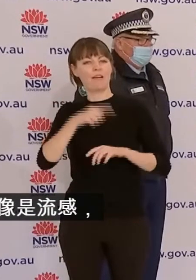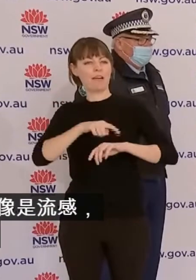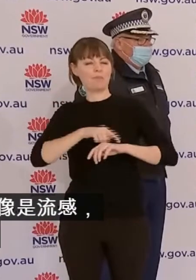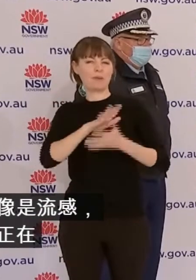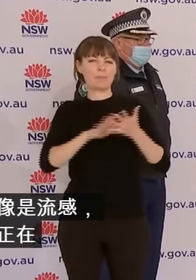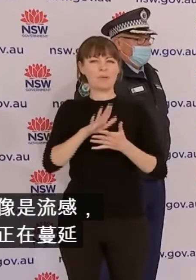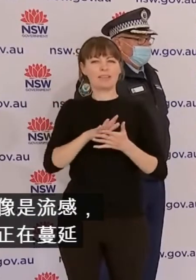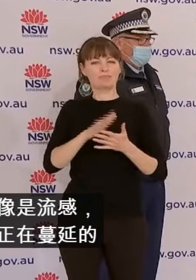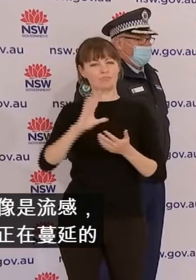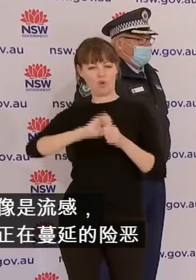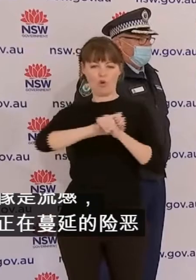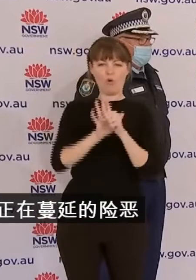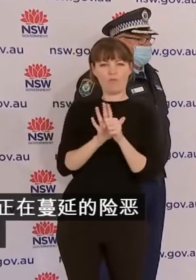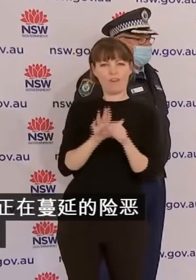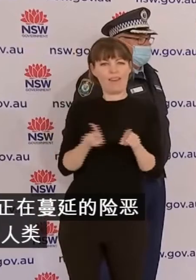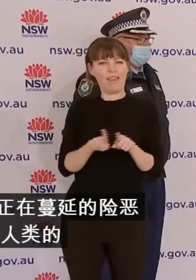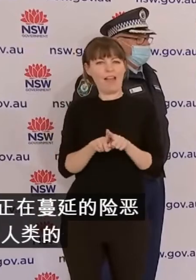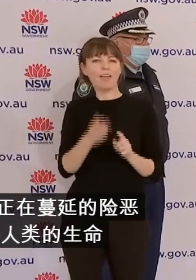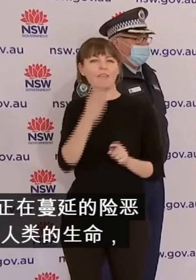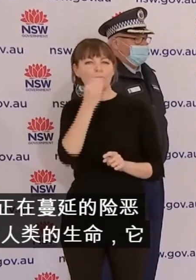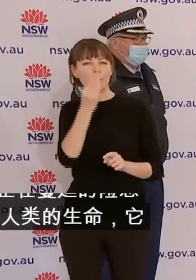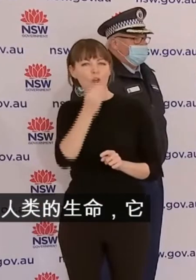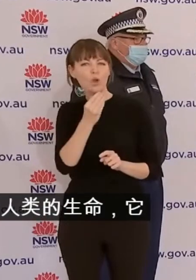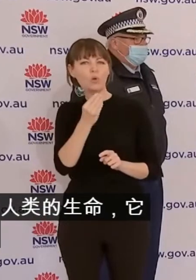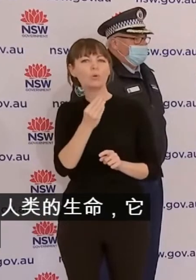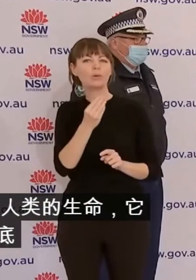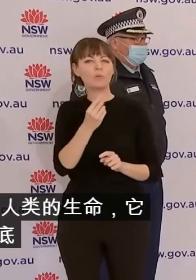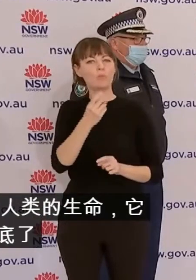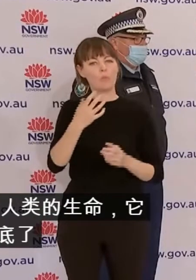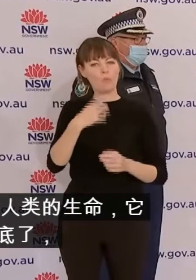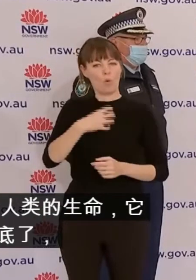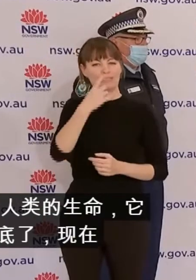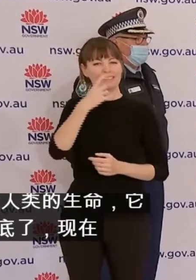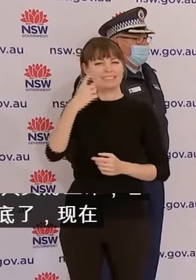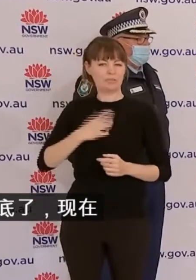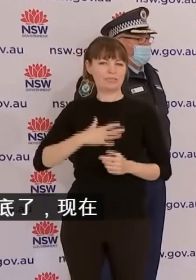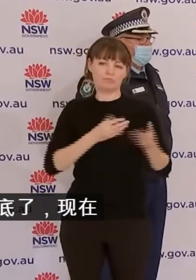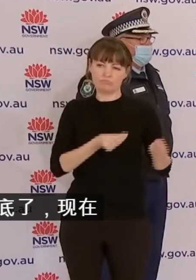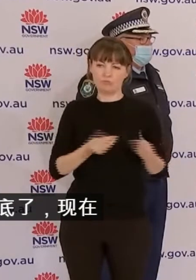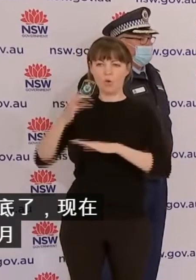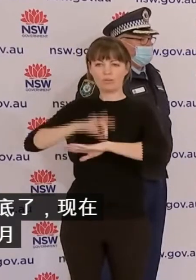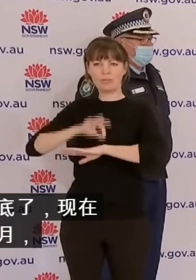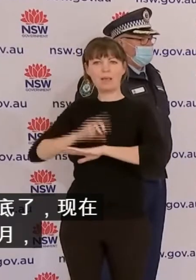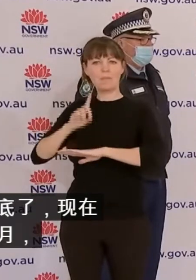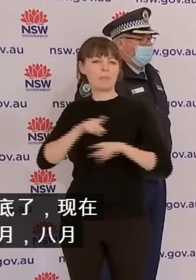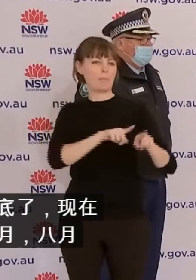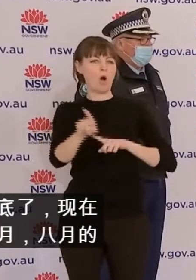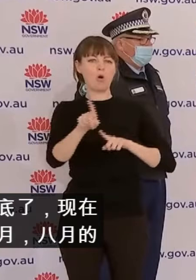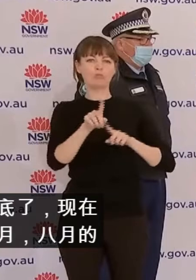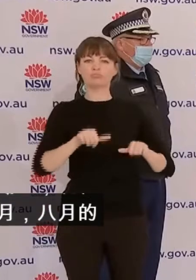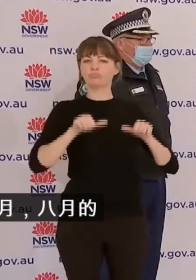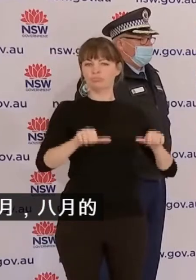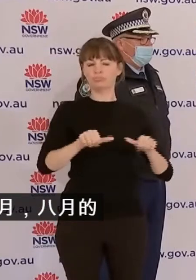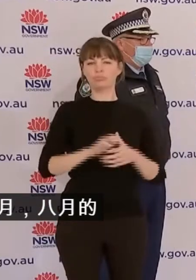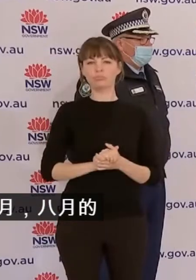to a sinister virus which is taking and threatening human life. So it's no longer end of August, it's now looking at September and October. No. Is that